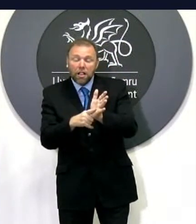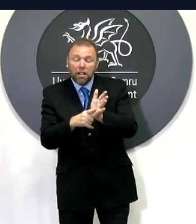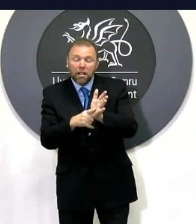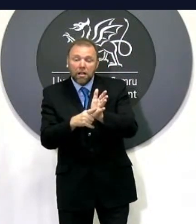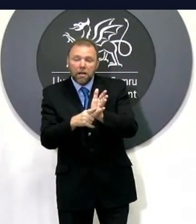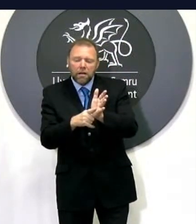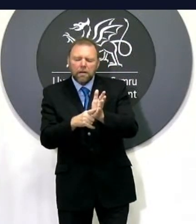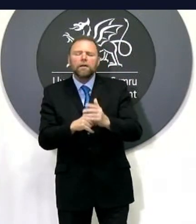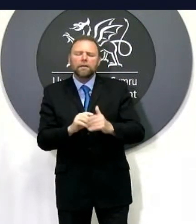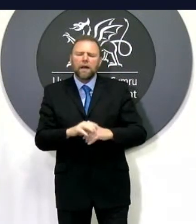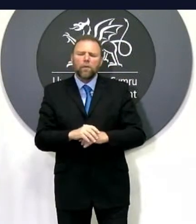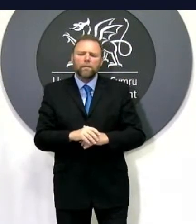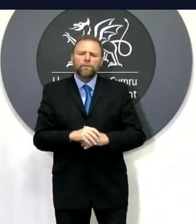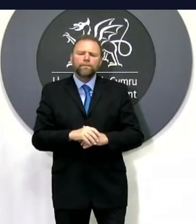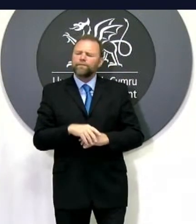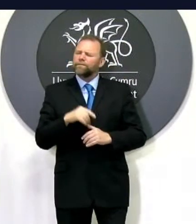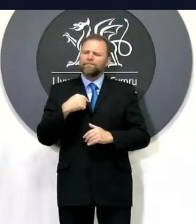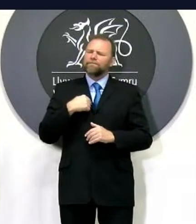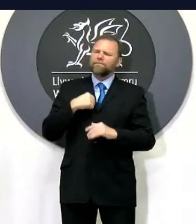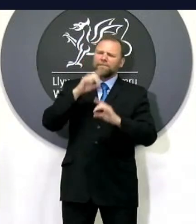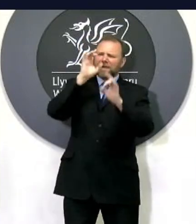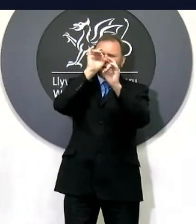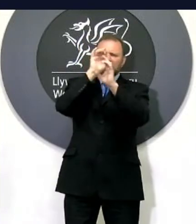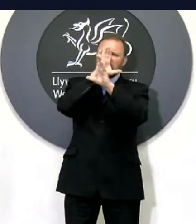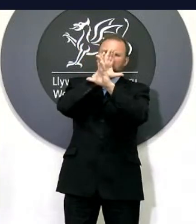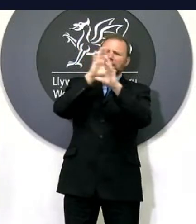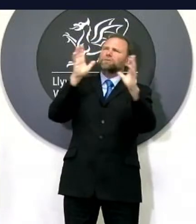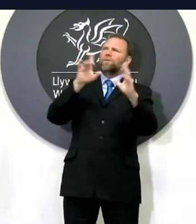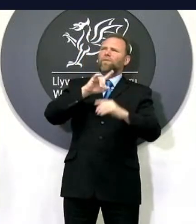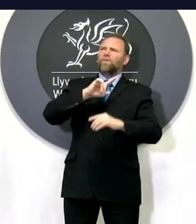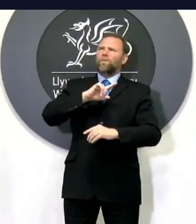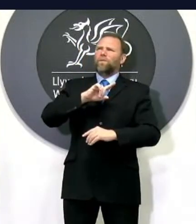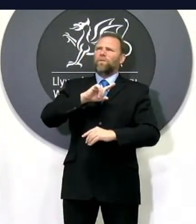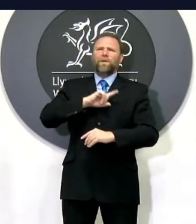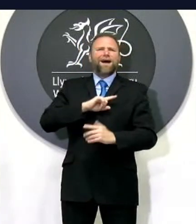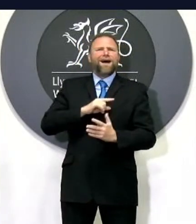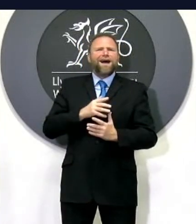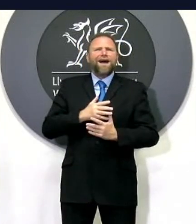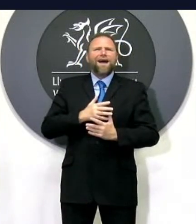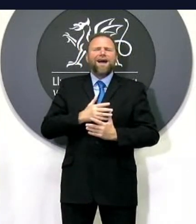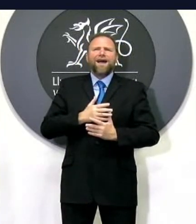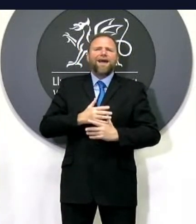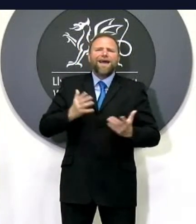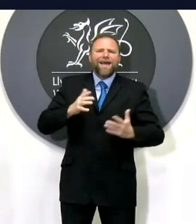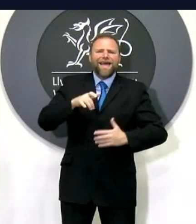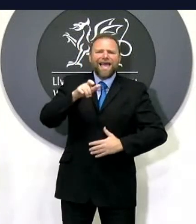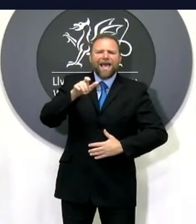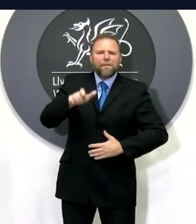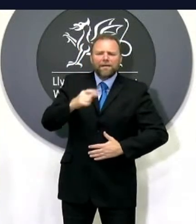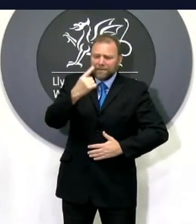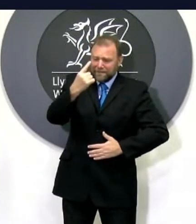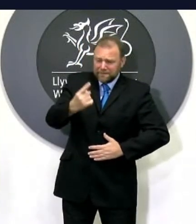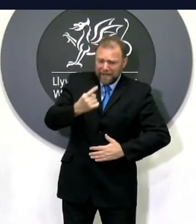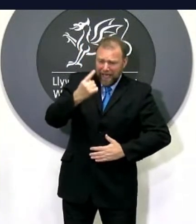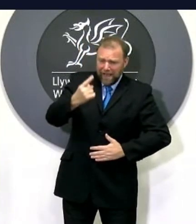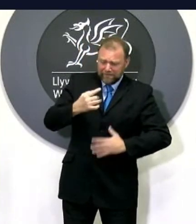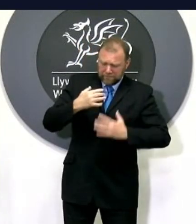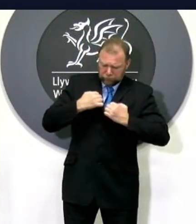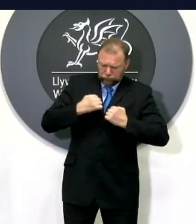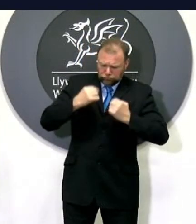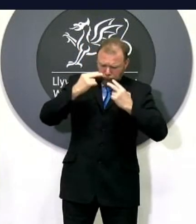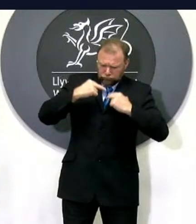cannot imagine why anybody with regard for their own safety and that of their friends and